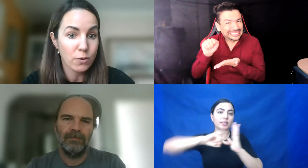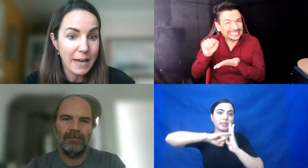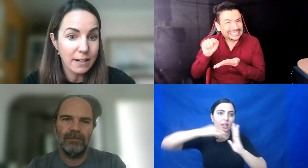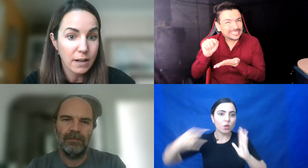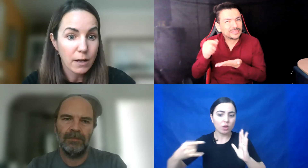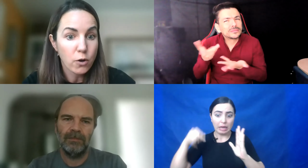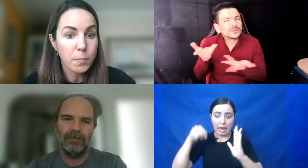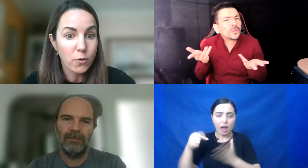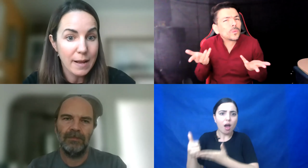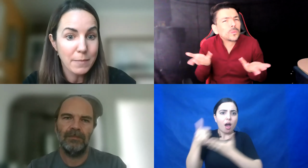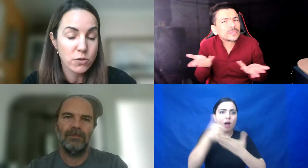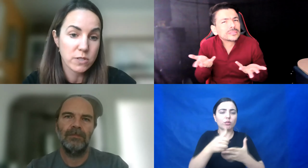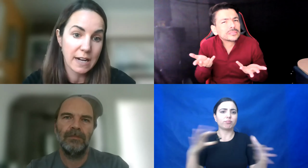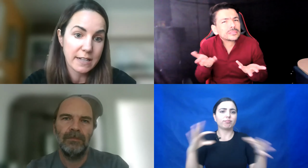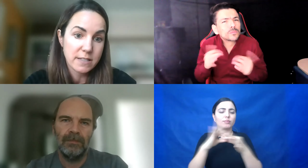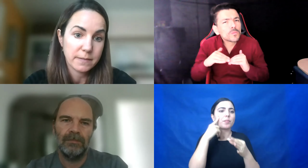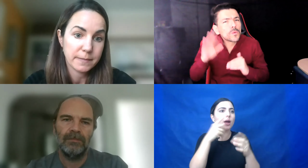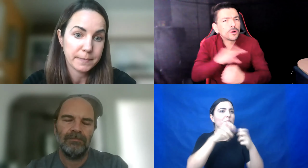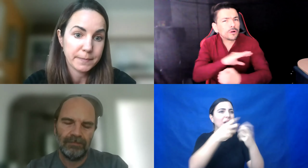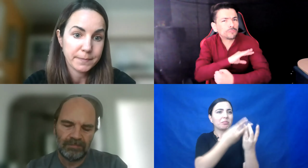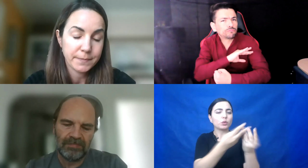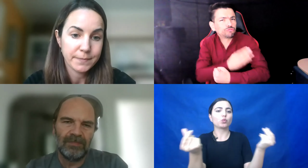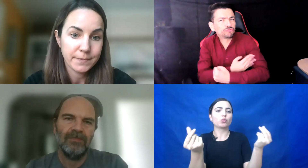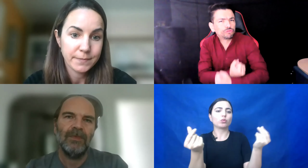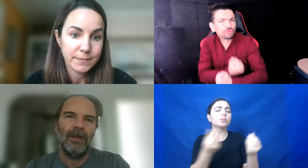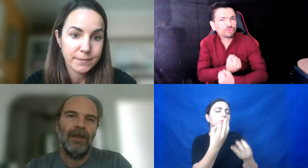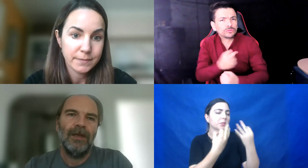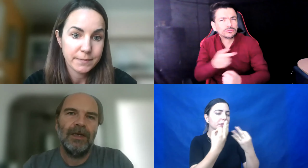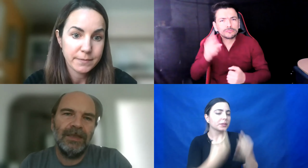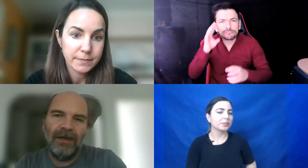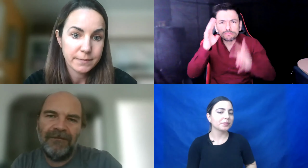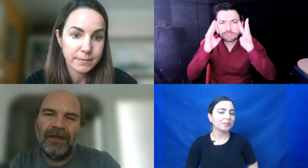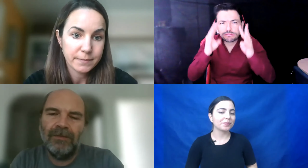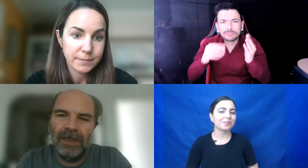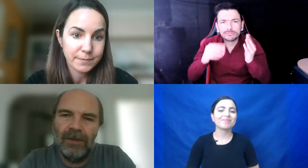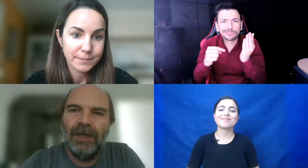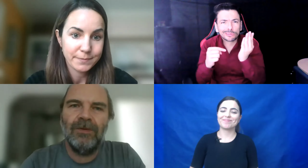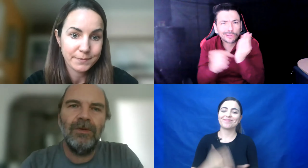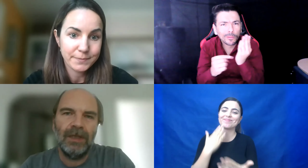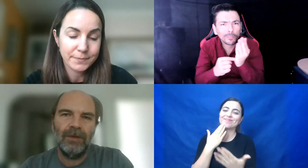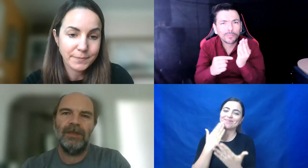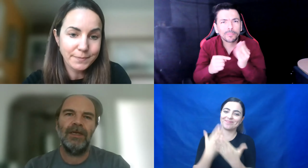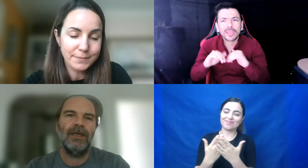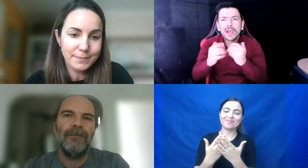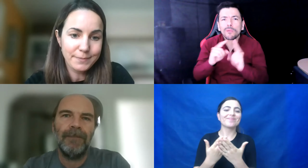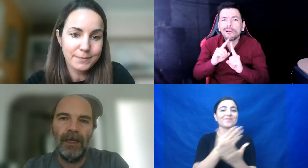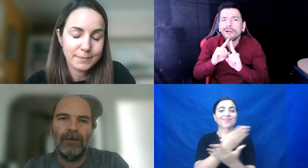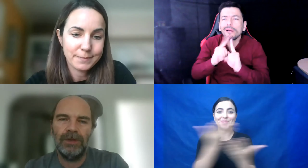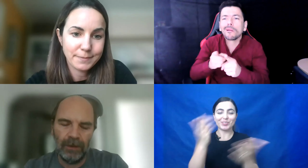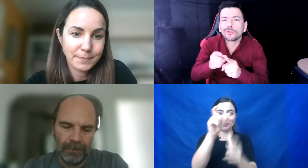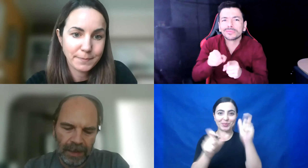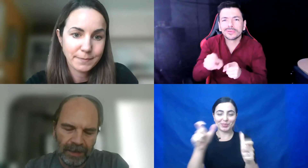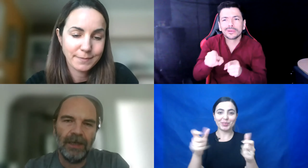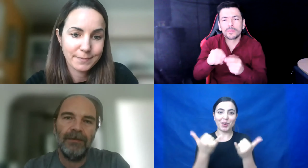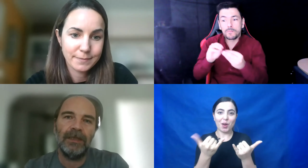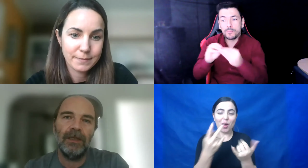and technology to resolve these social problems? Thank you. Greetings